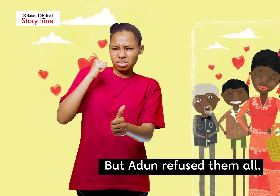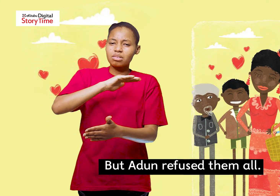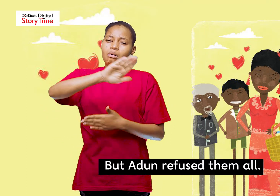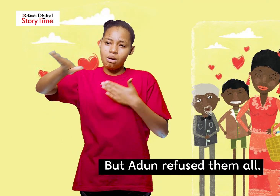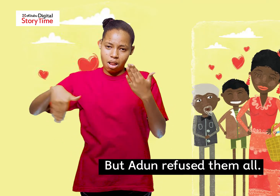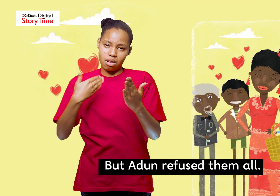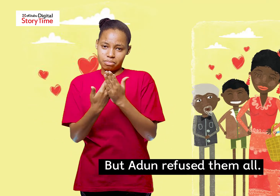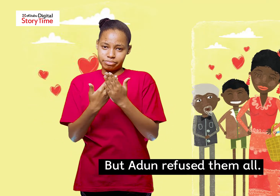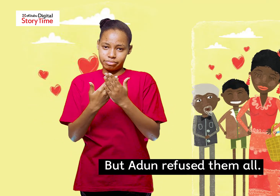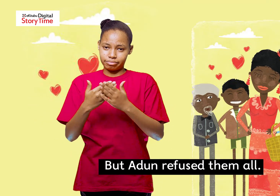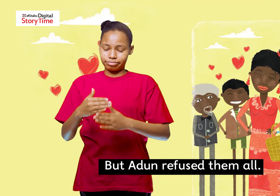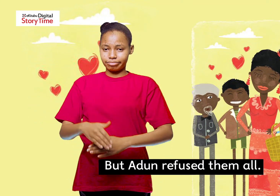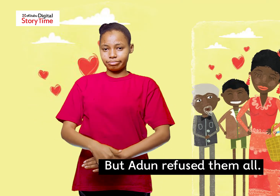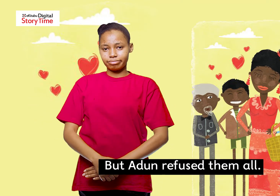But Adon refused them all.